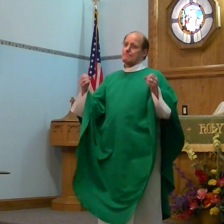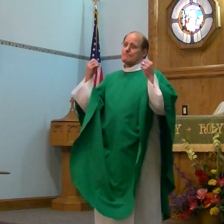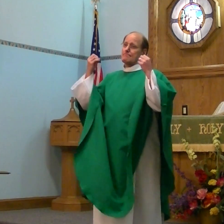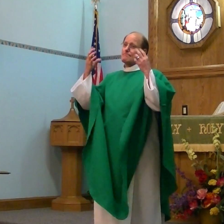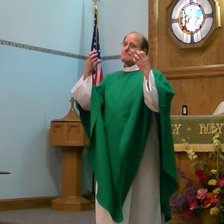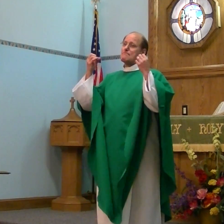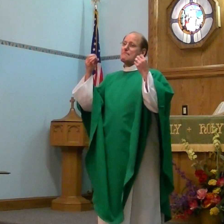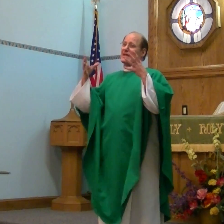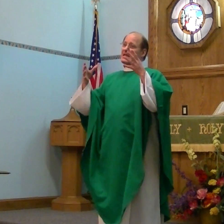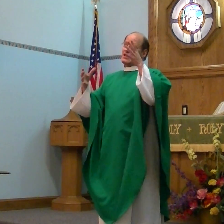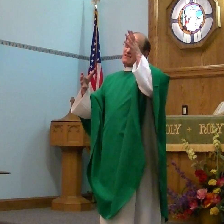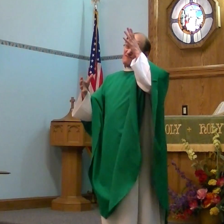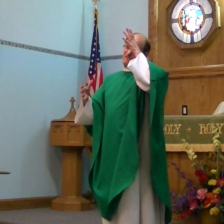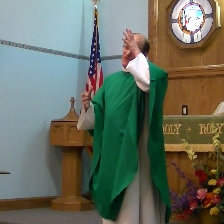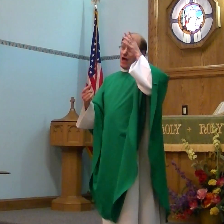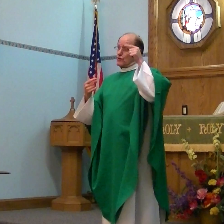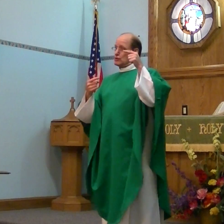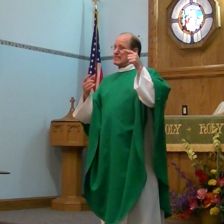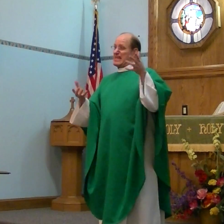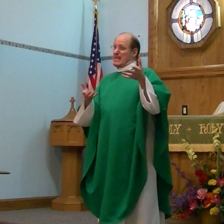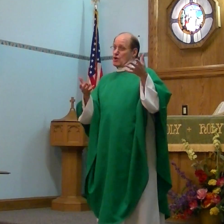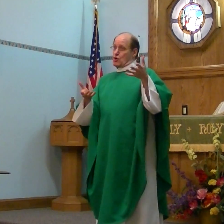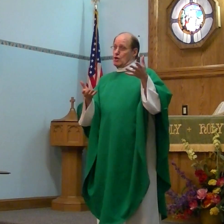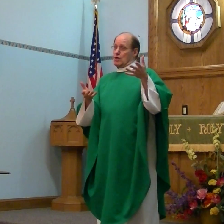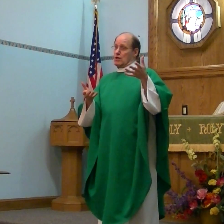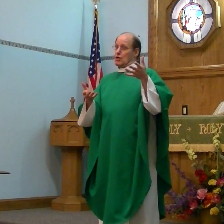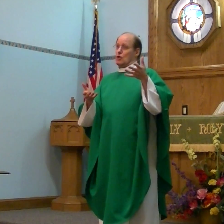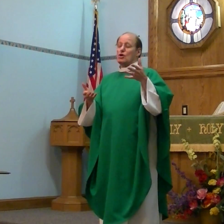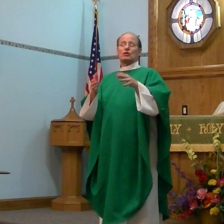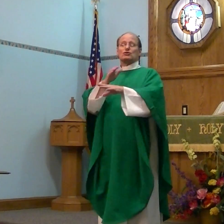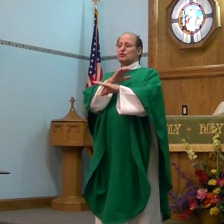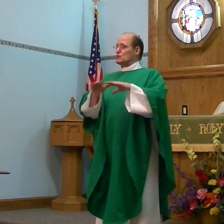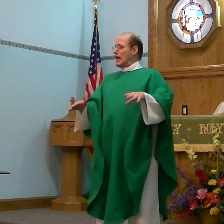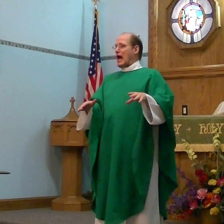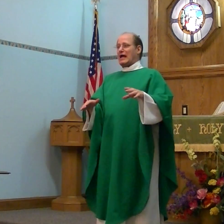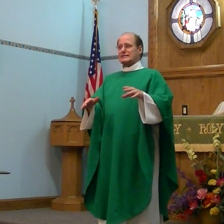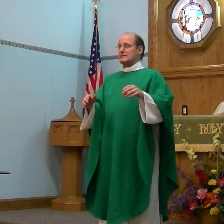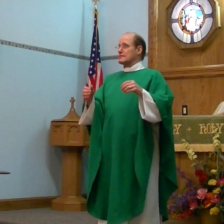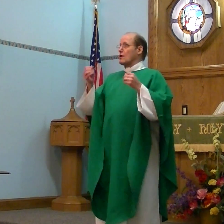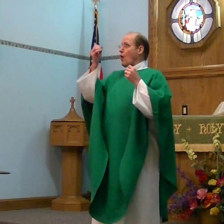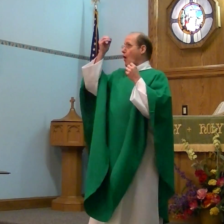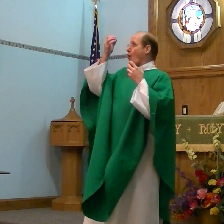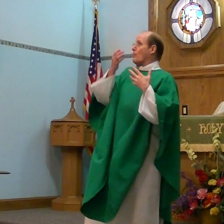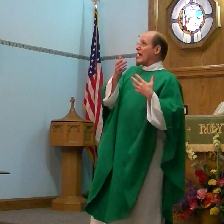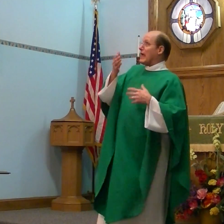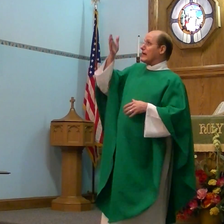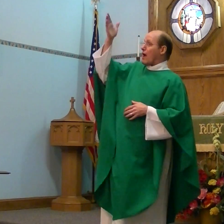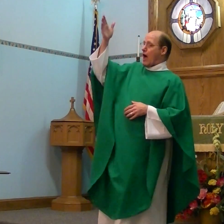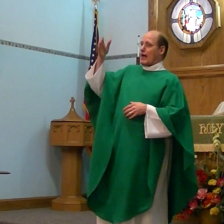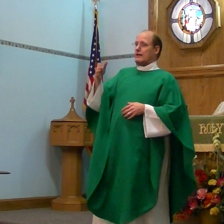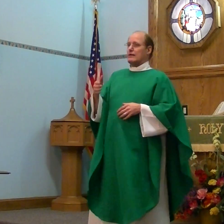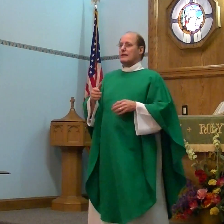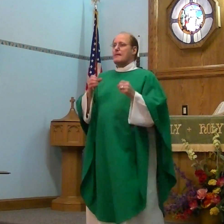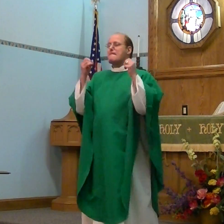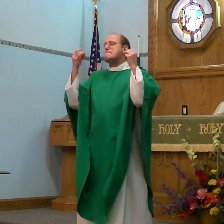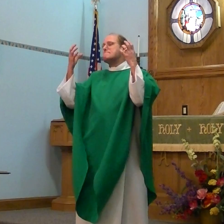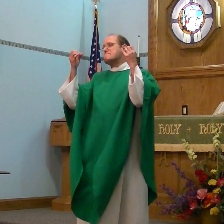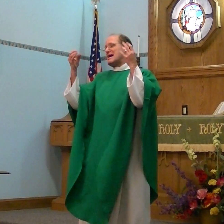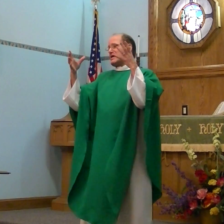Many fathers here do not obey God. Many